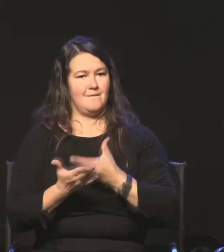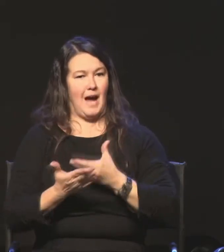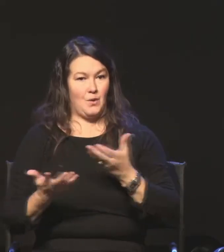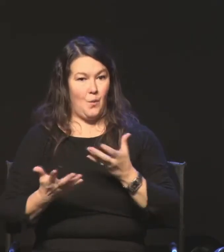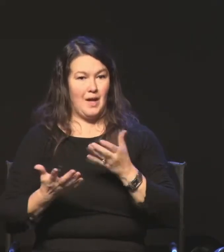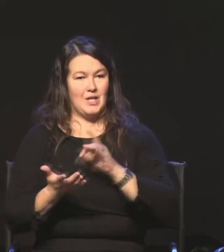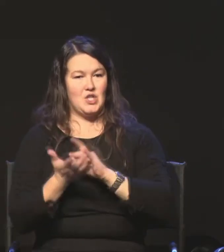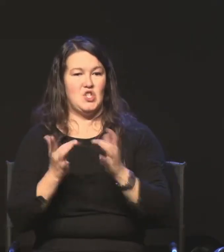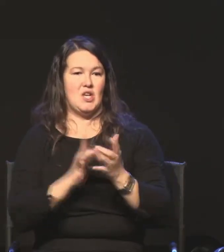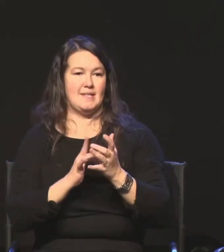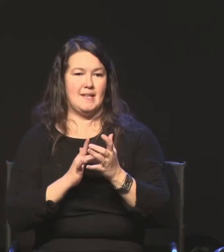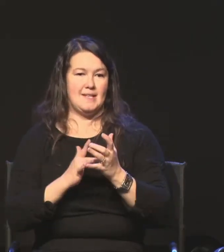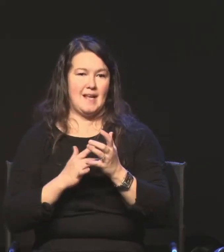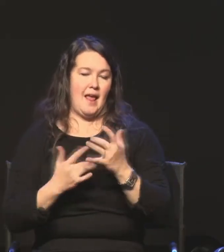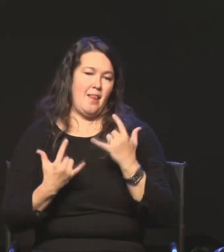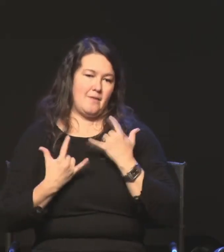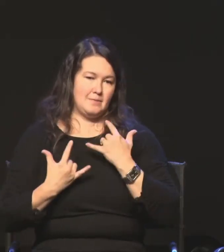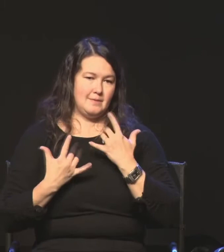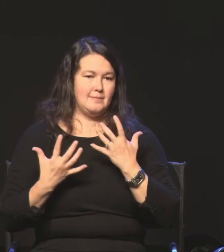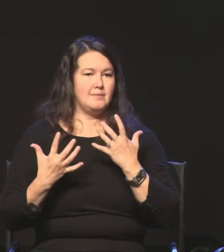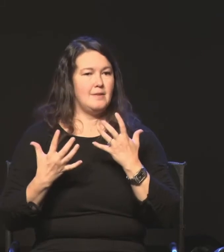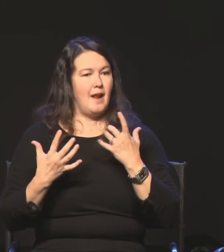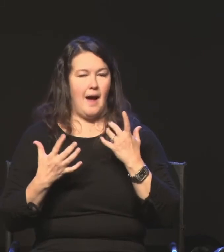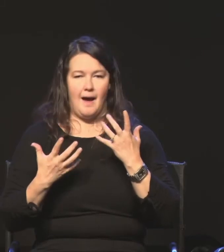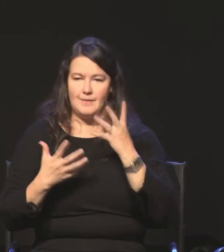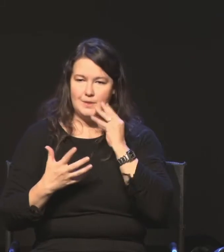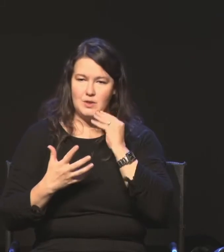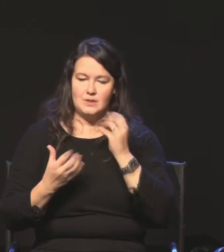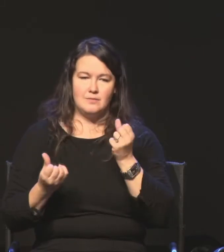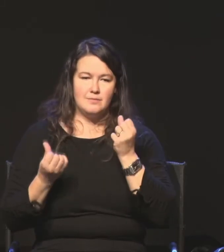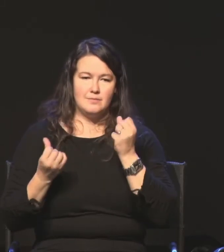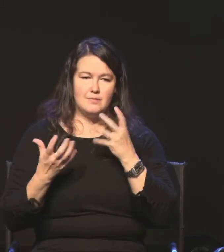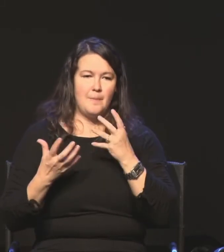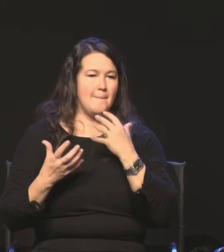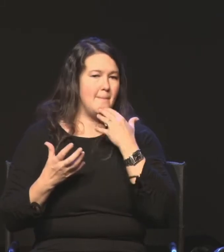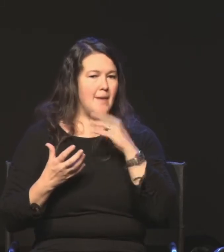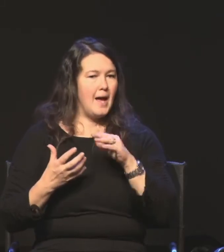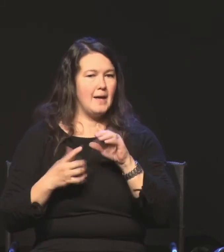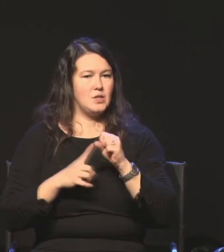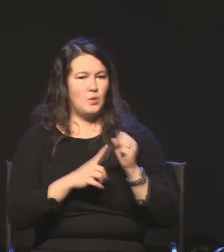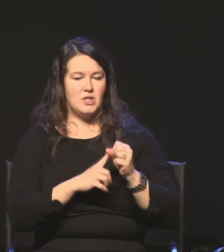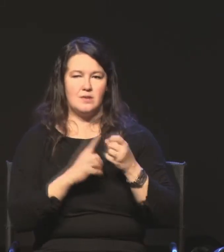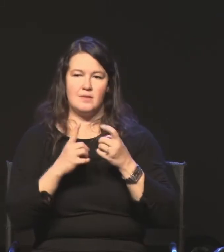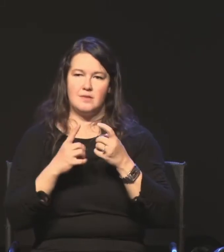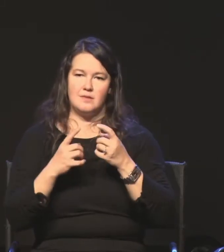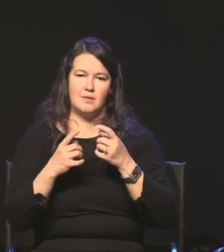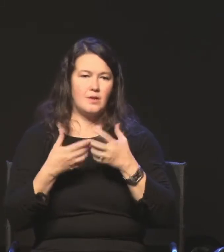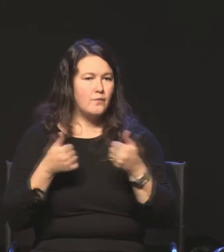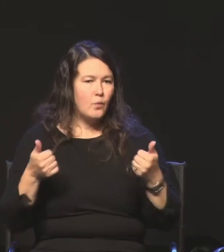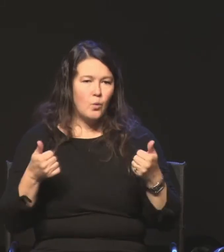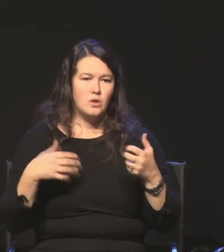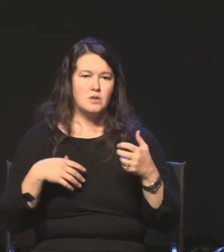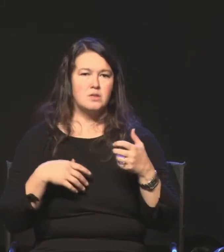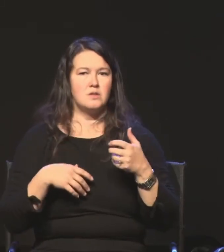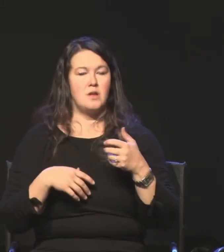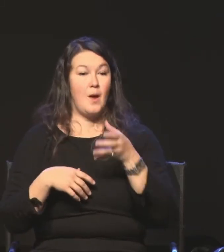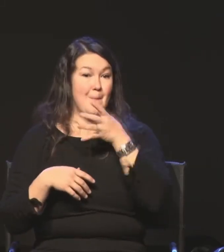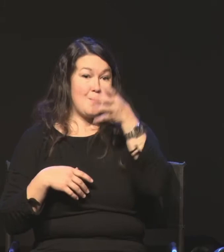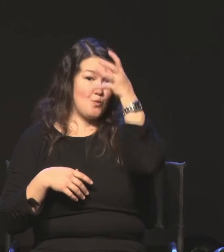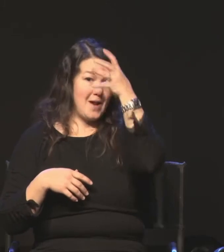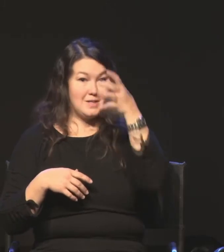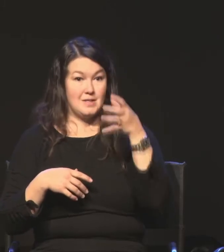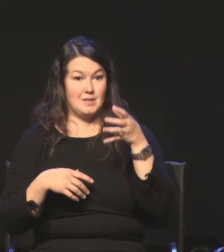history there with that. I've been through a lot of bad circumstances, divorce, parental